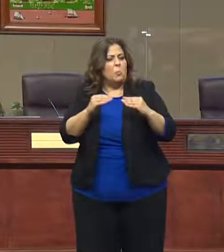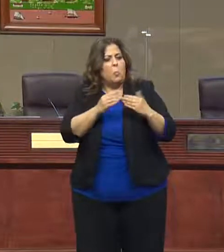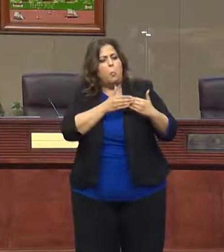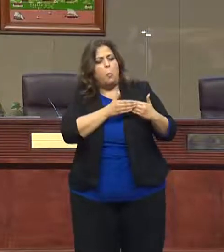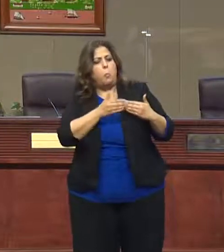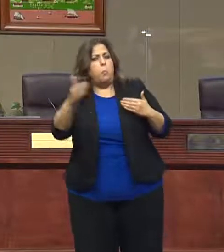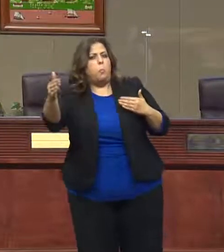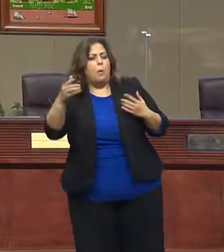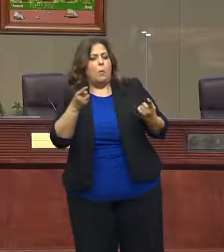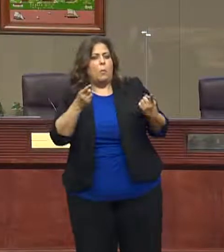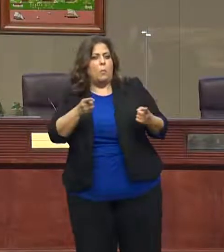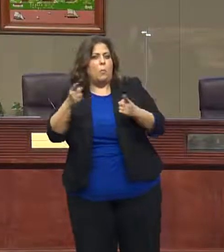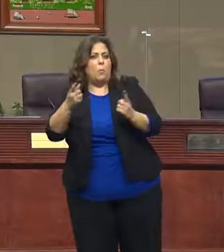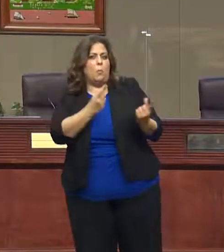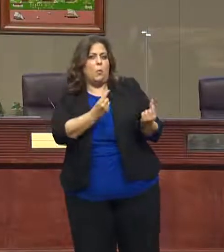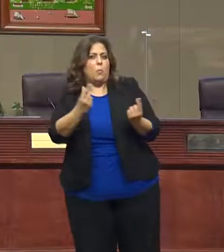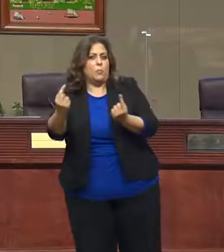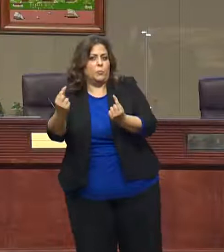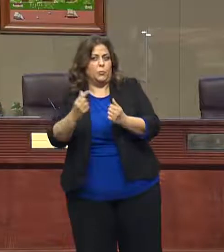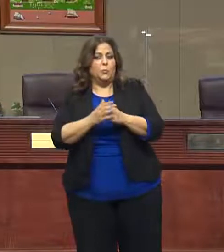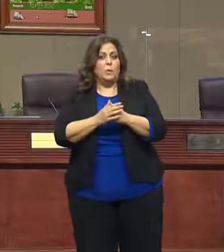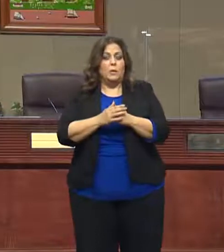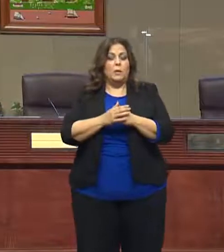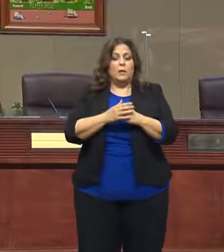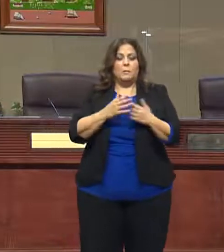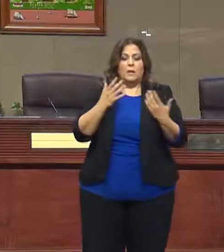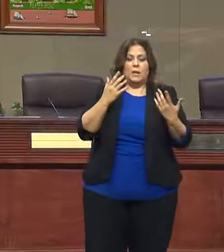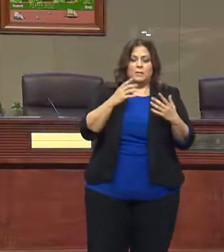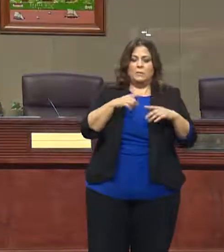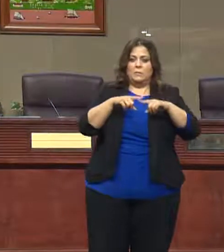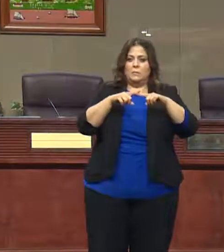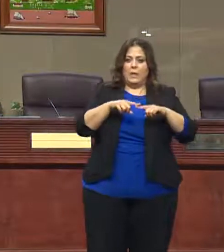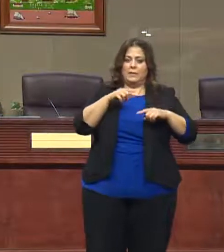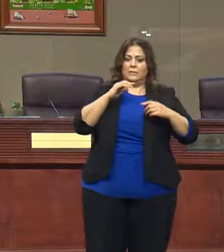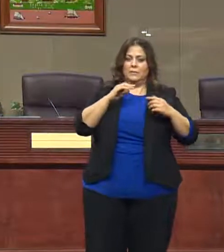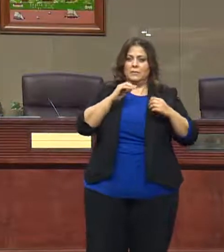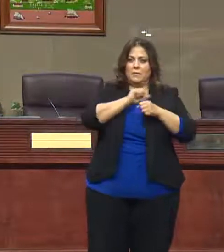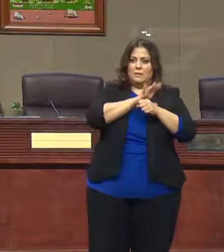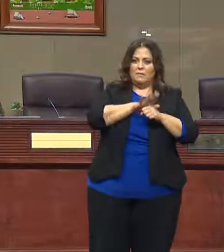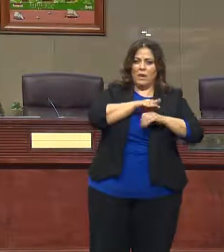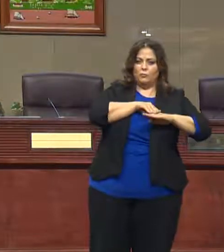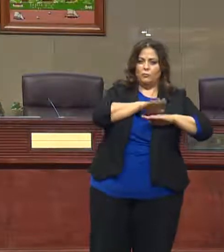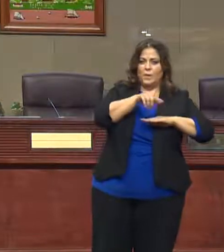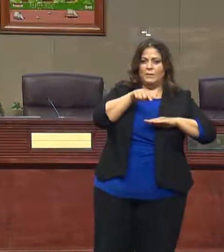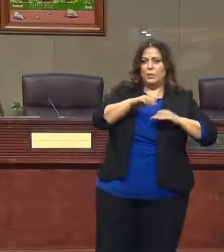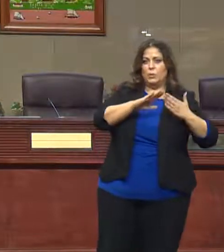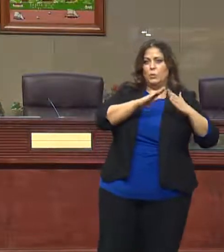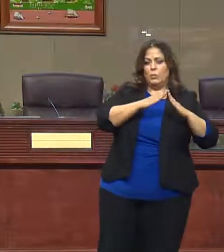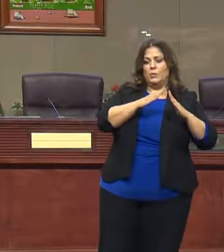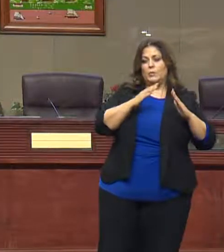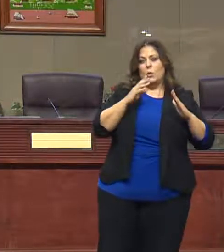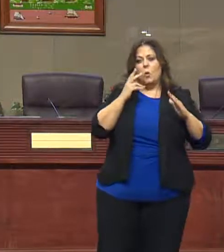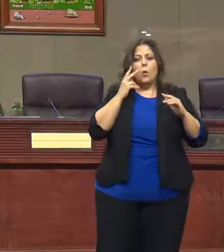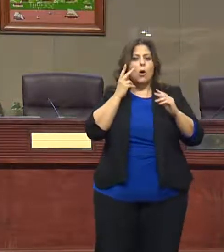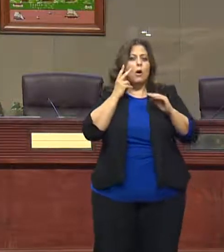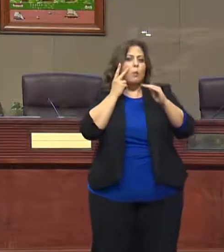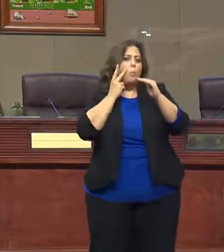as the virus continues to affect us here in this community. So next week.